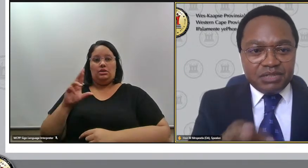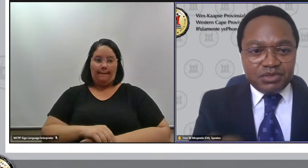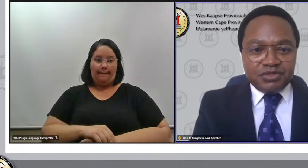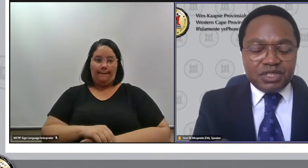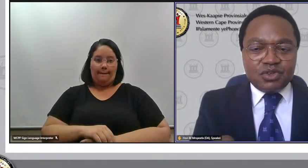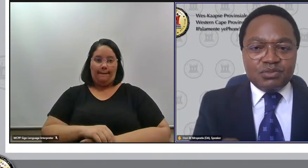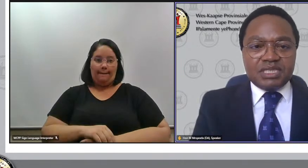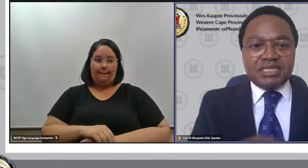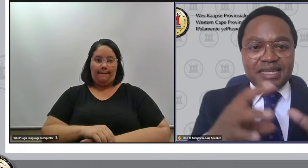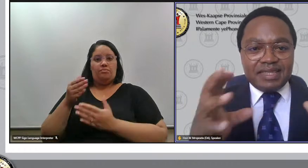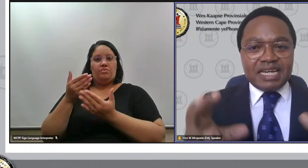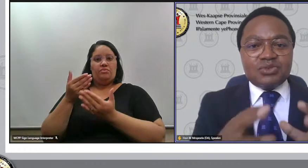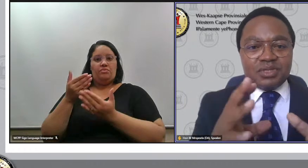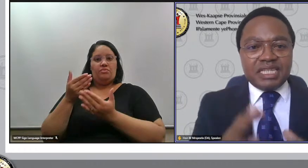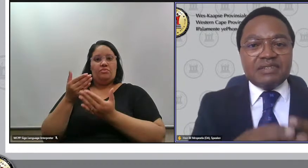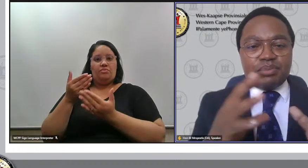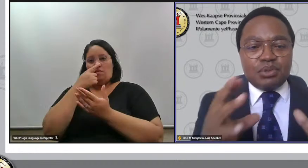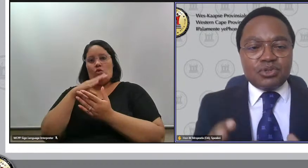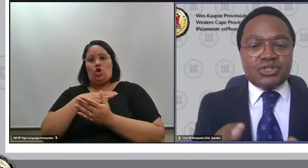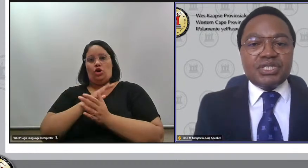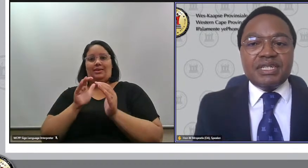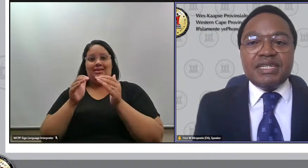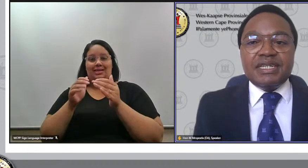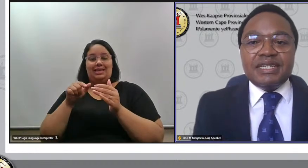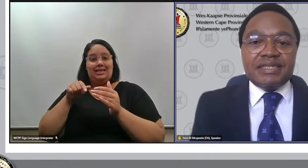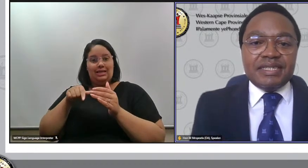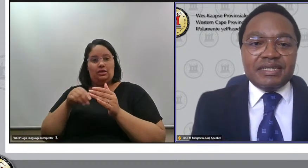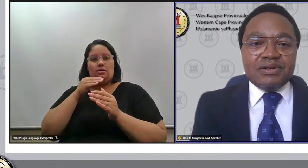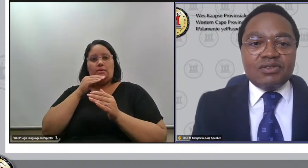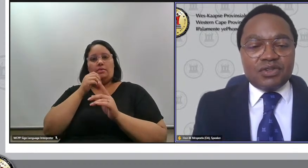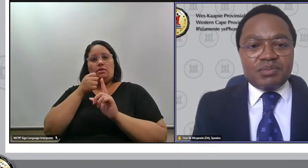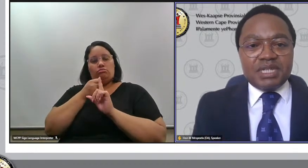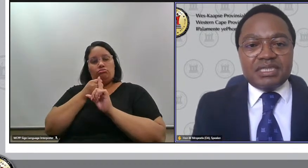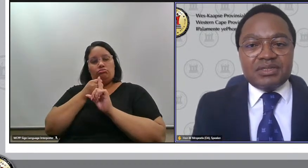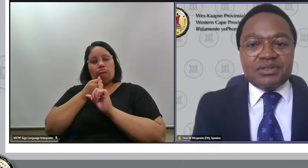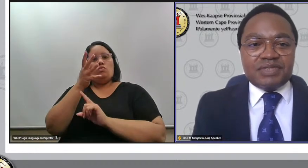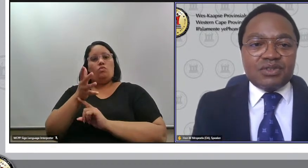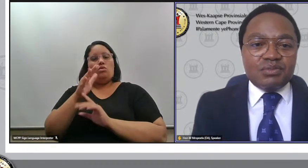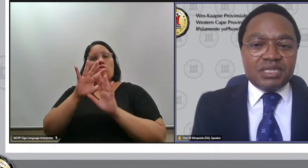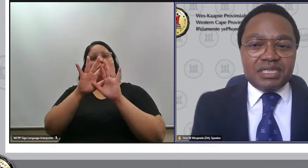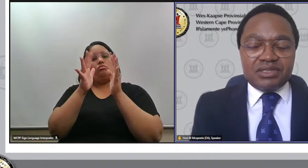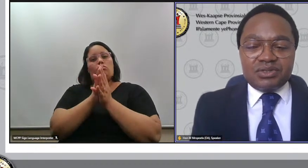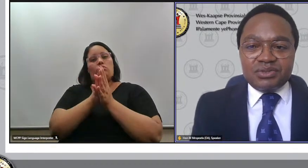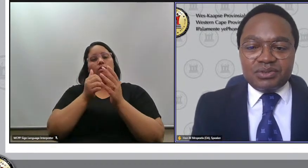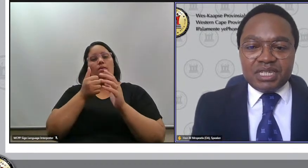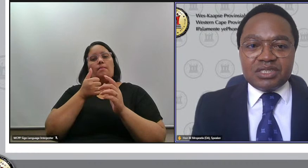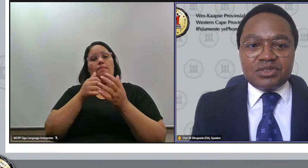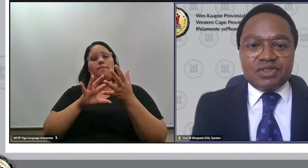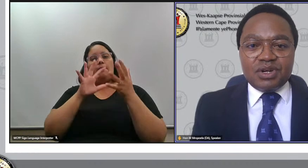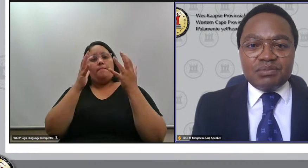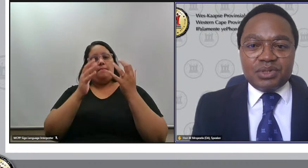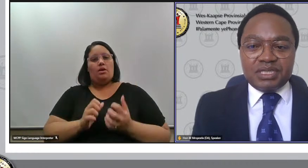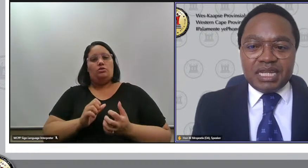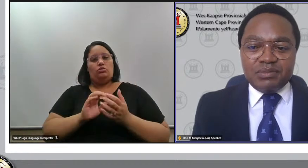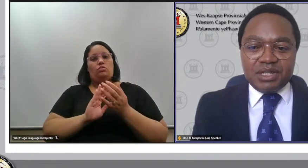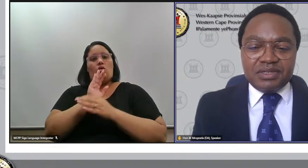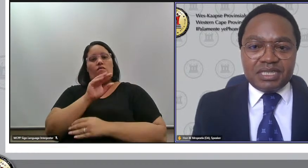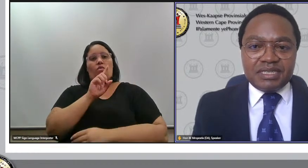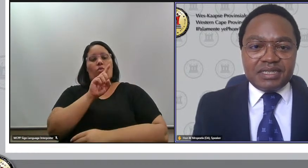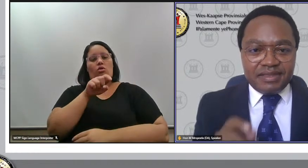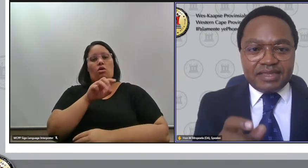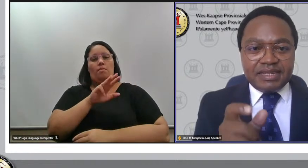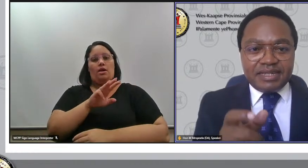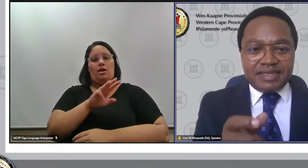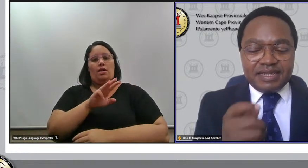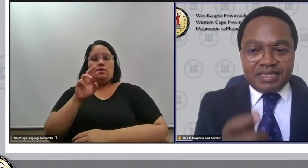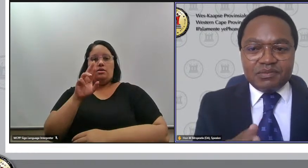be available for the committees, and that will then push the overall budget of the committees to just over 1.9 million